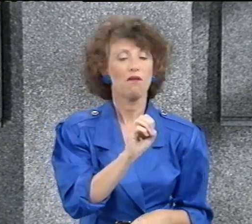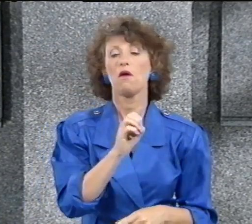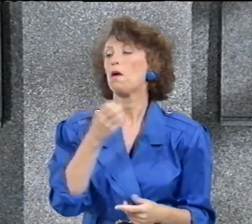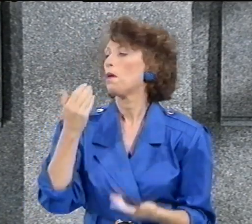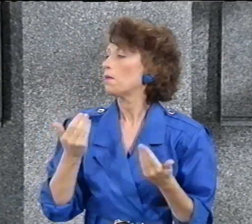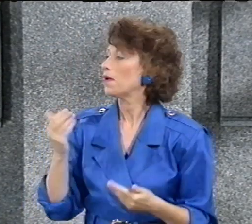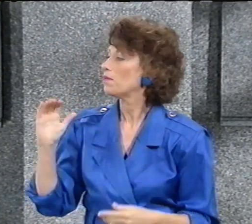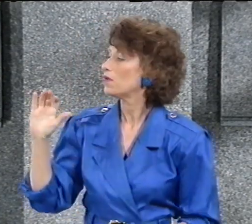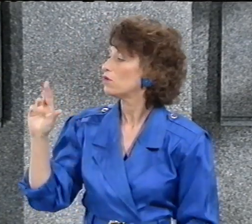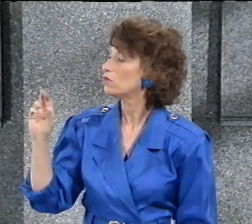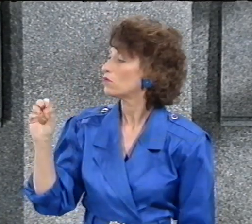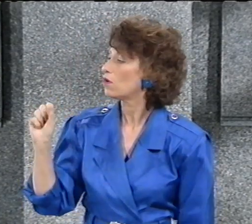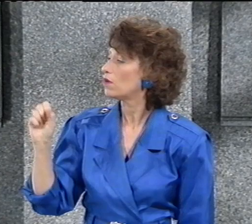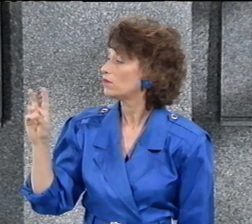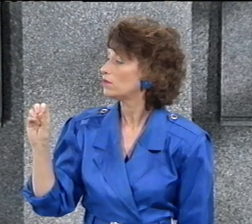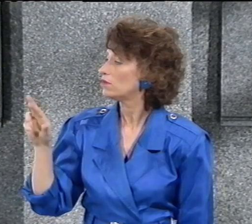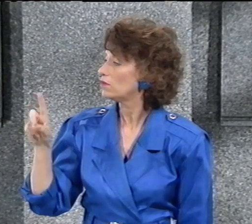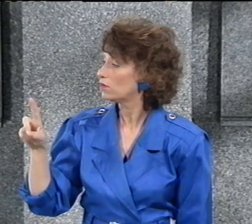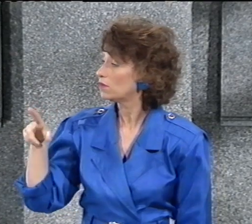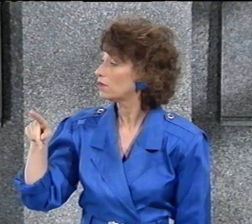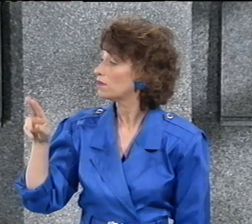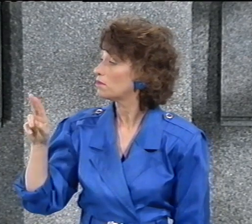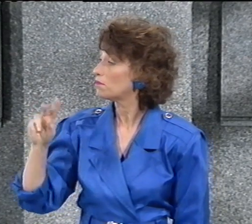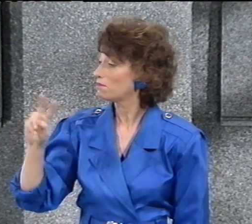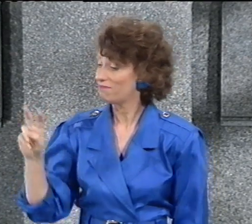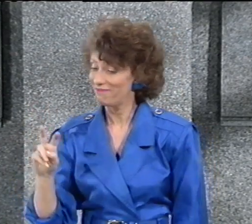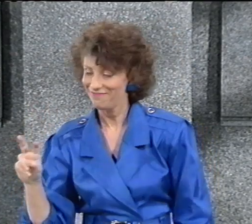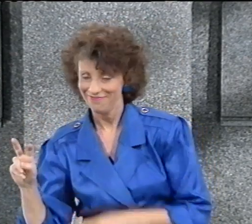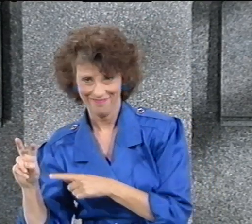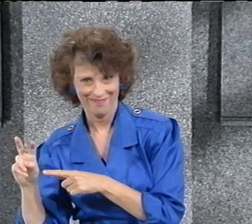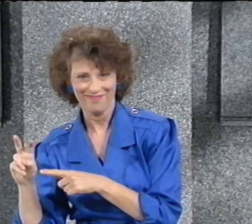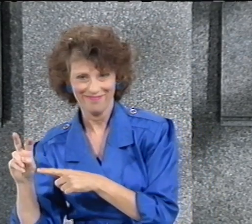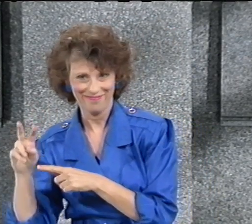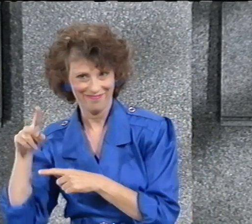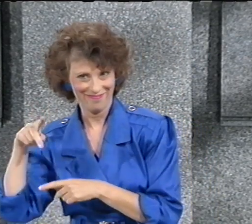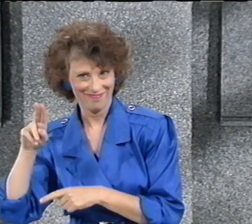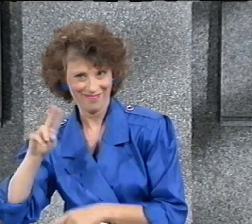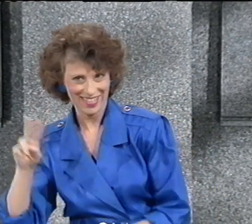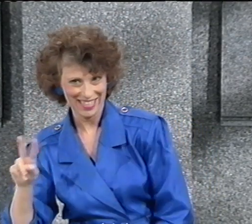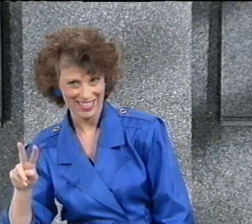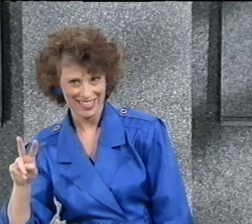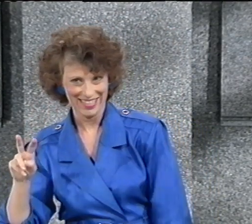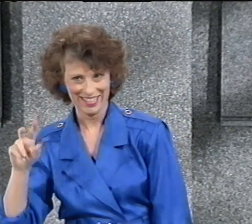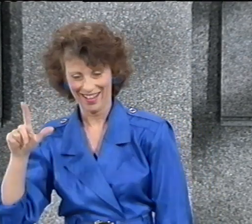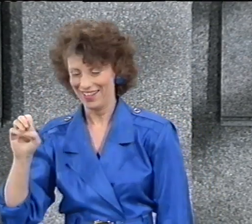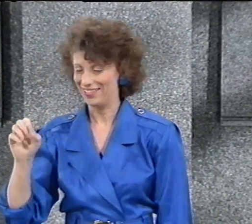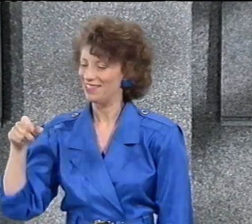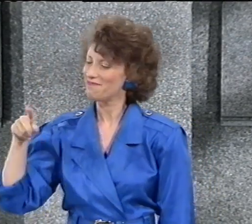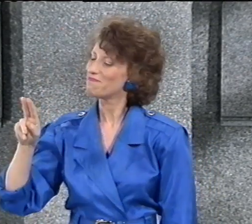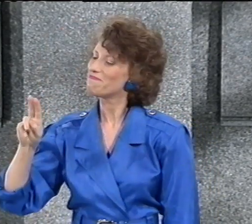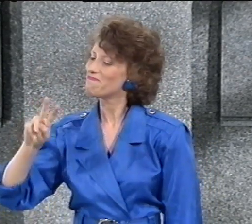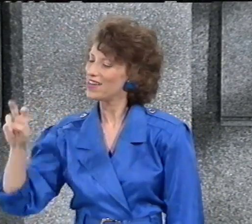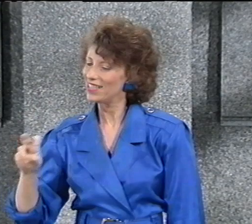such as Scrabble, or they may have worked crossword puzzles. Notice the double Z in the word